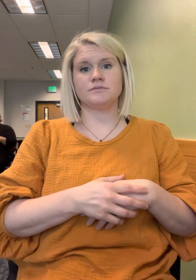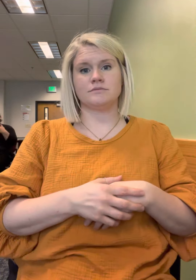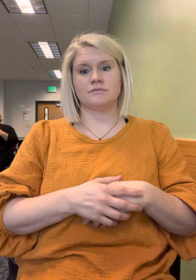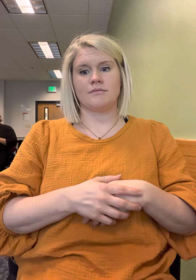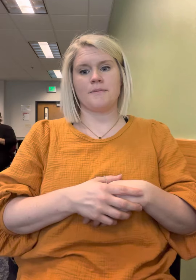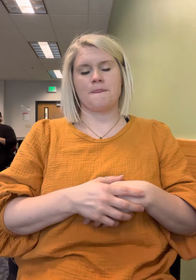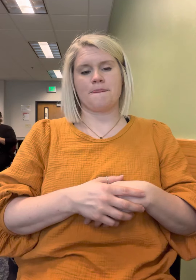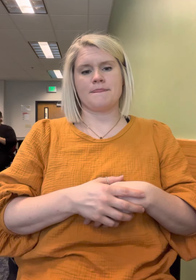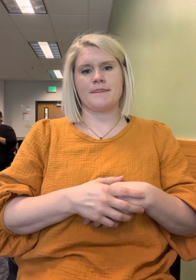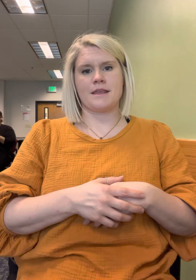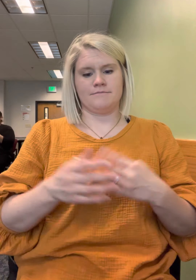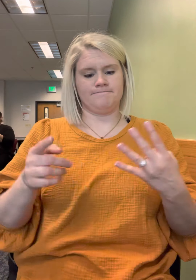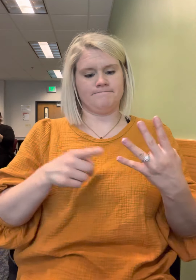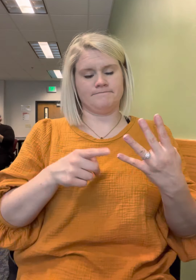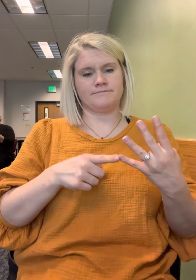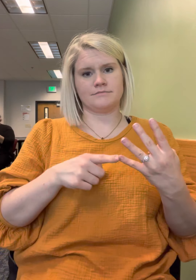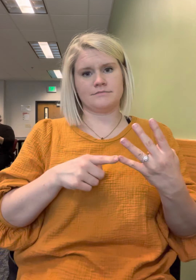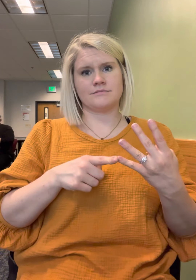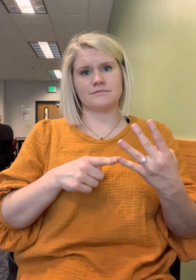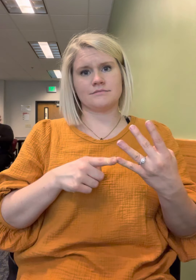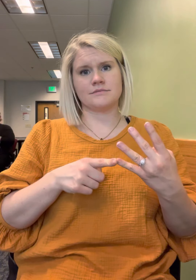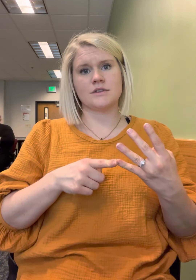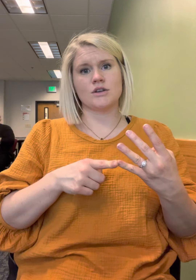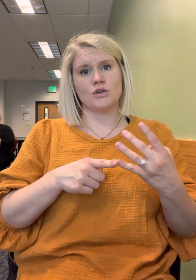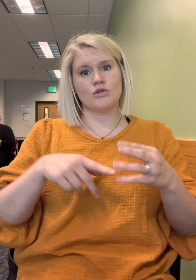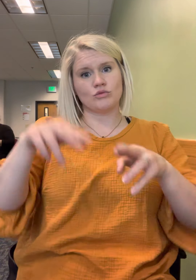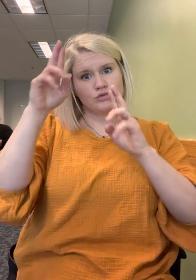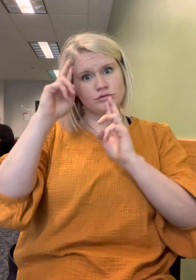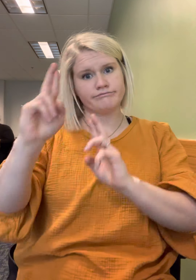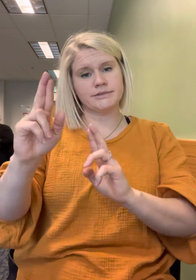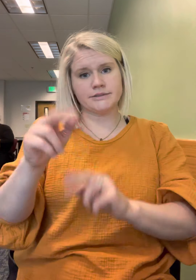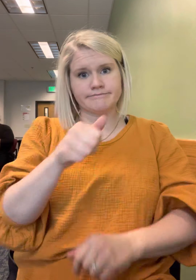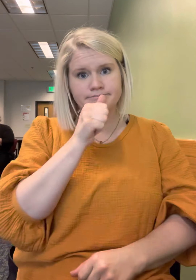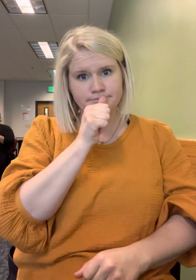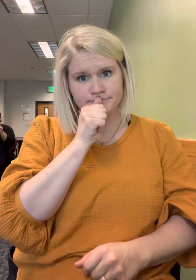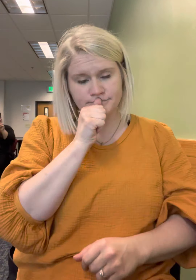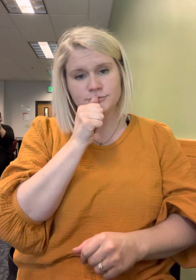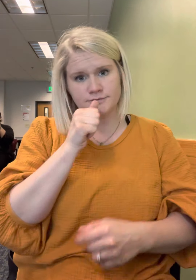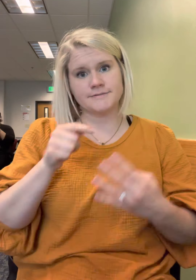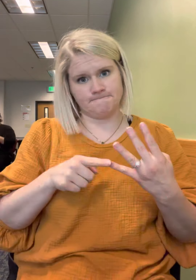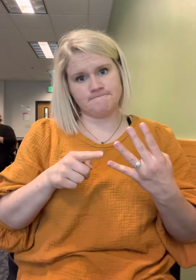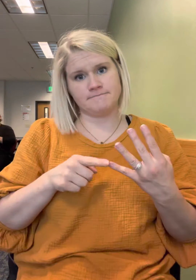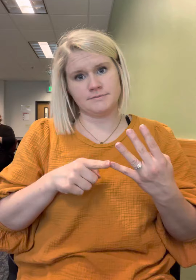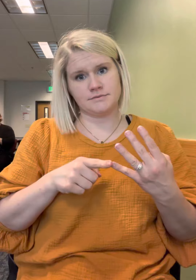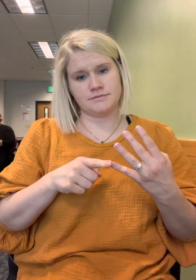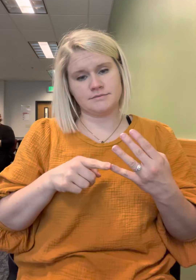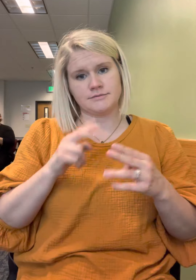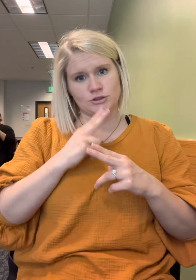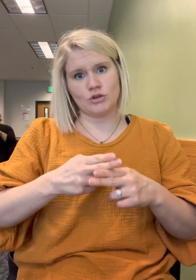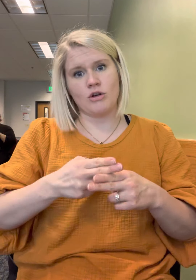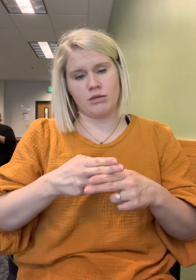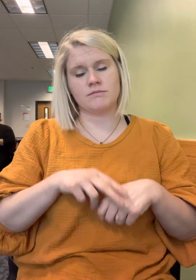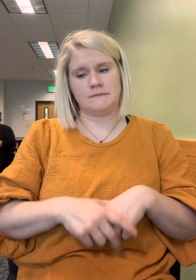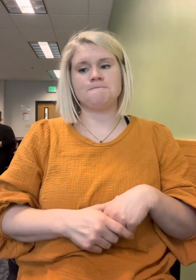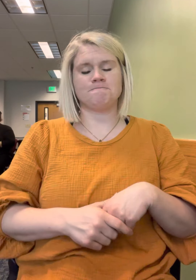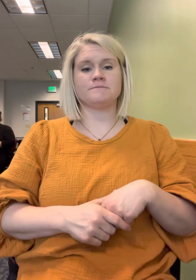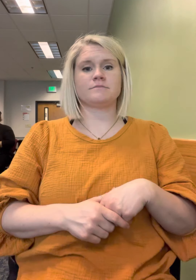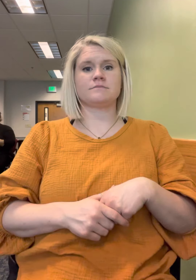called respecting each other's privacy. And the 5th one may seem kind of funny, but it can be a